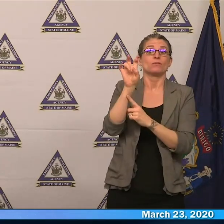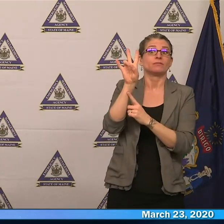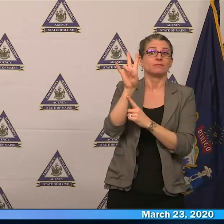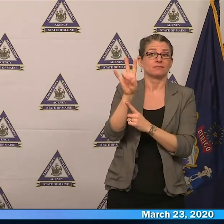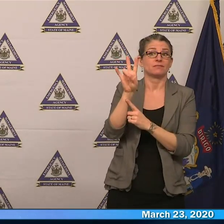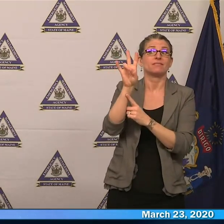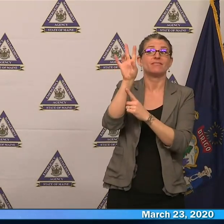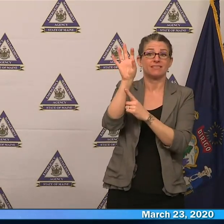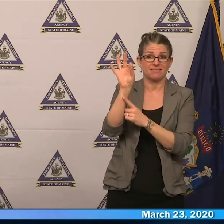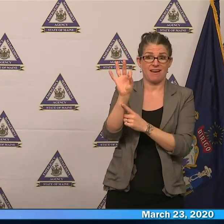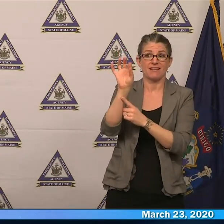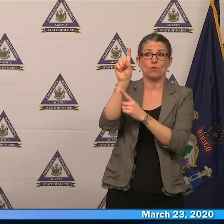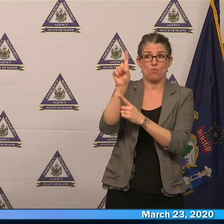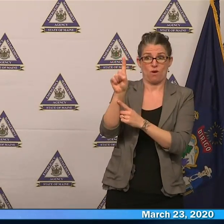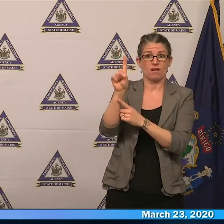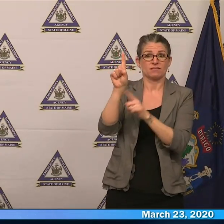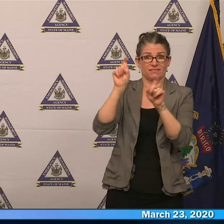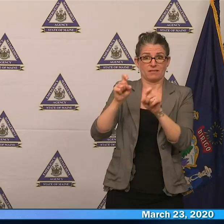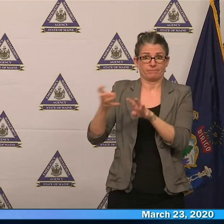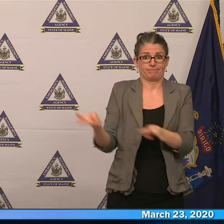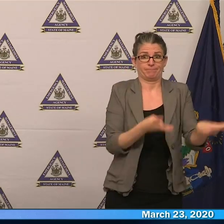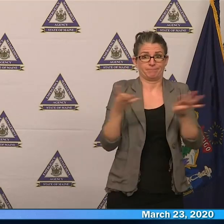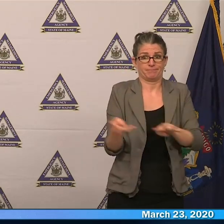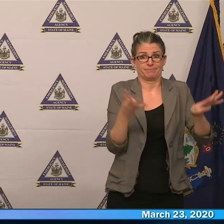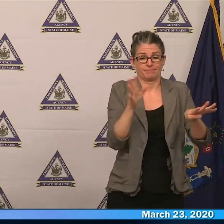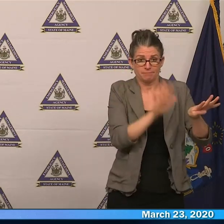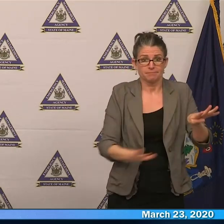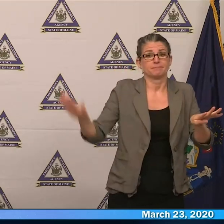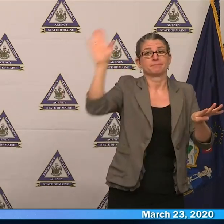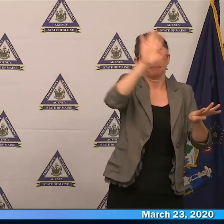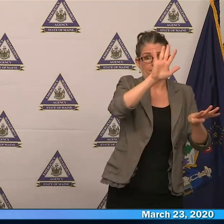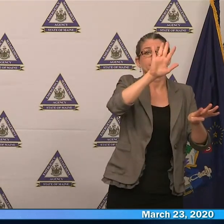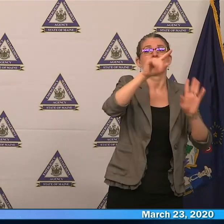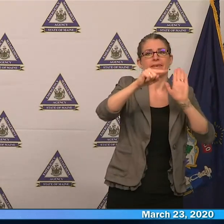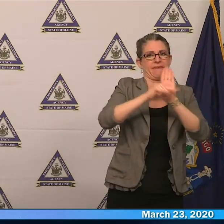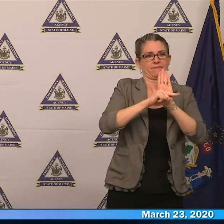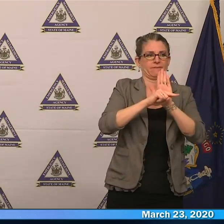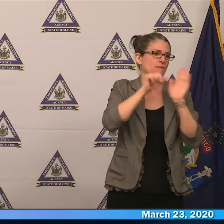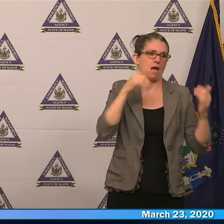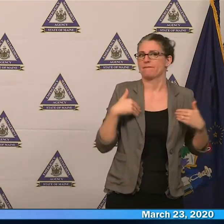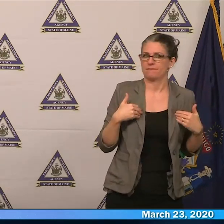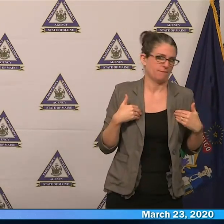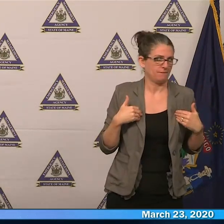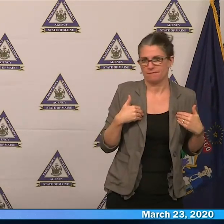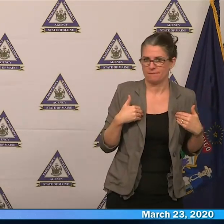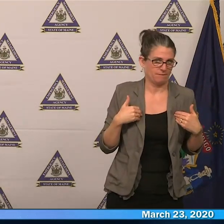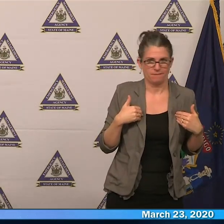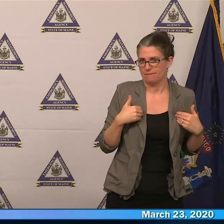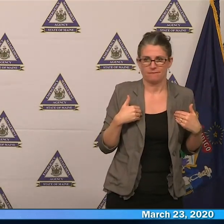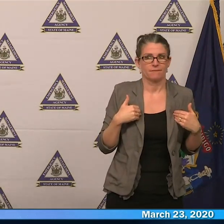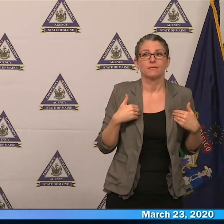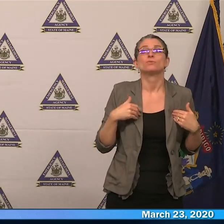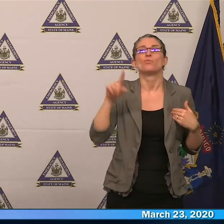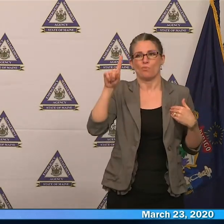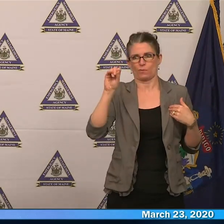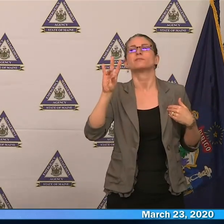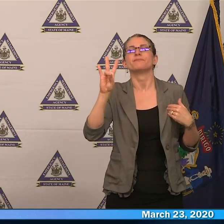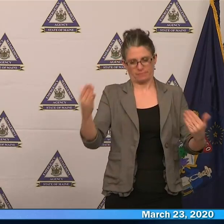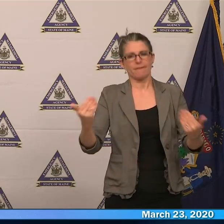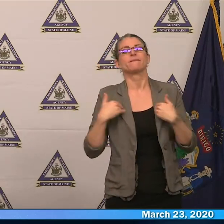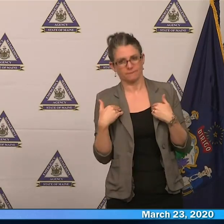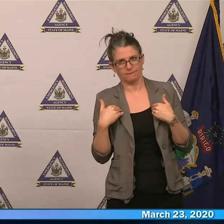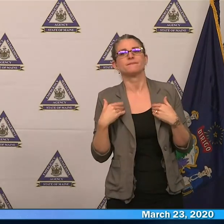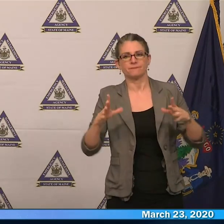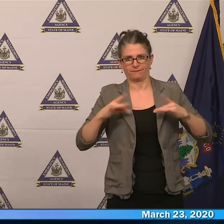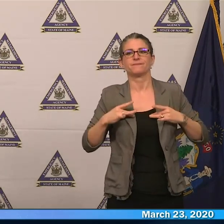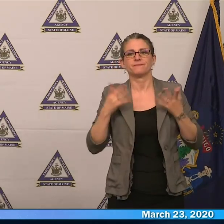2,791 across the state. I'd like to put some of these numbers in perspective for everybody. Yesterday